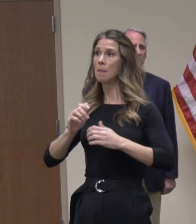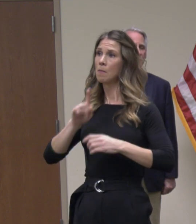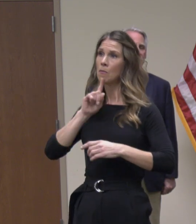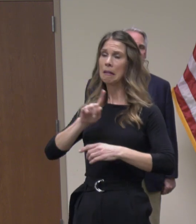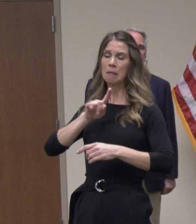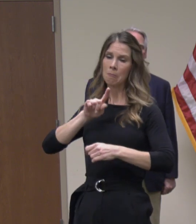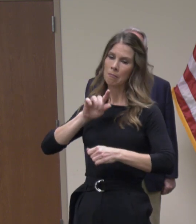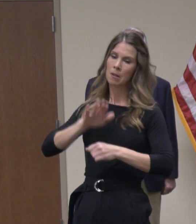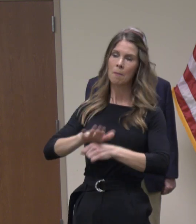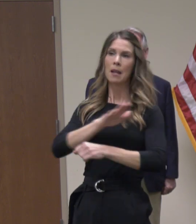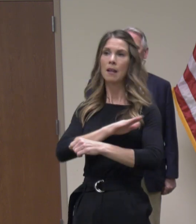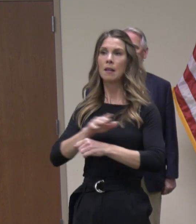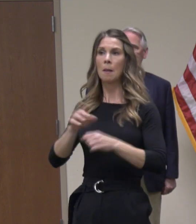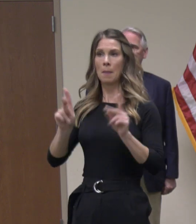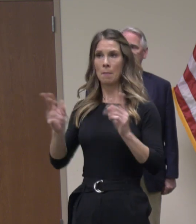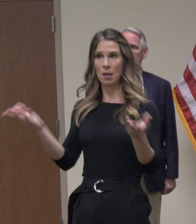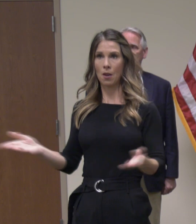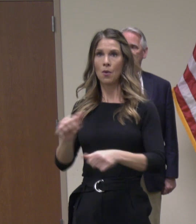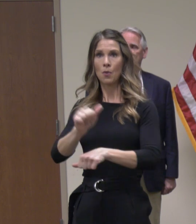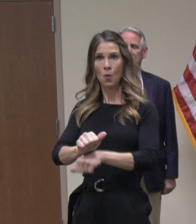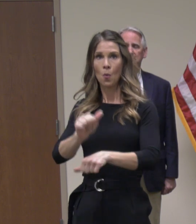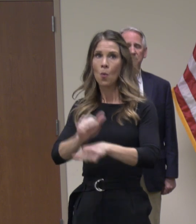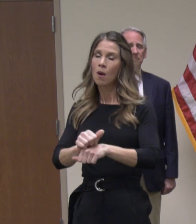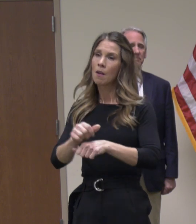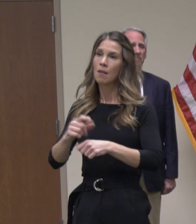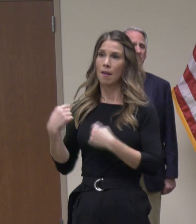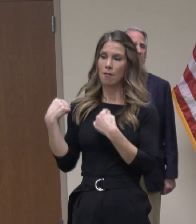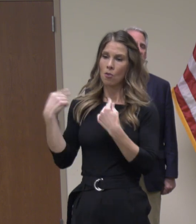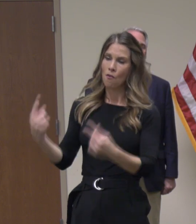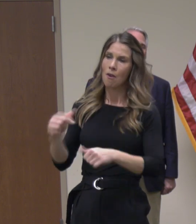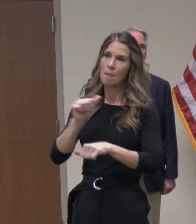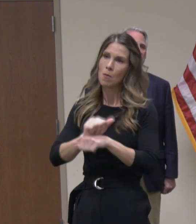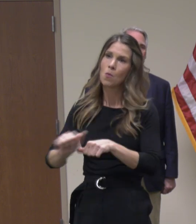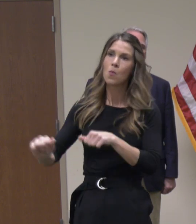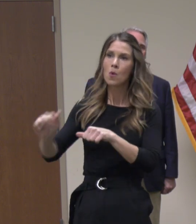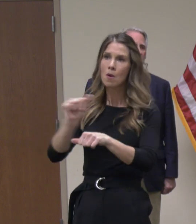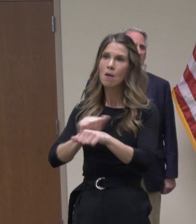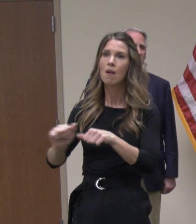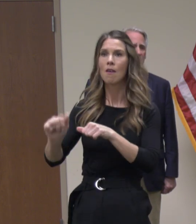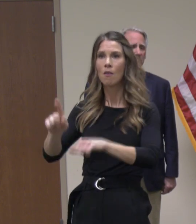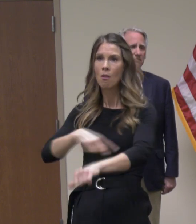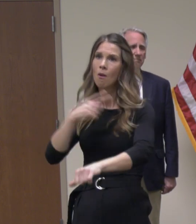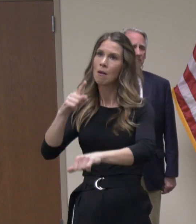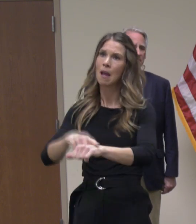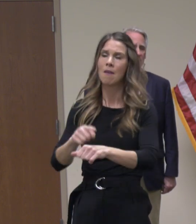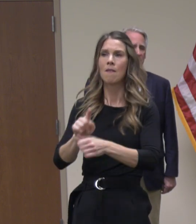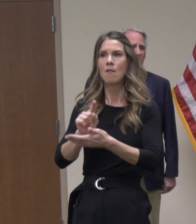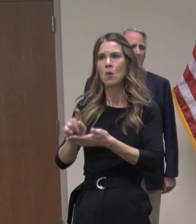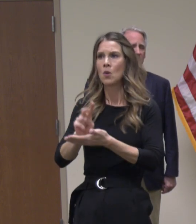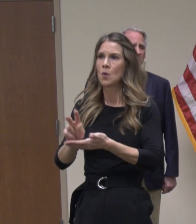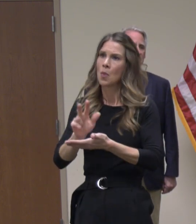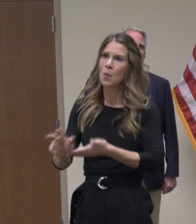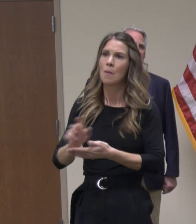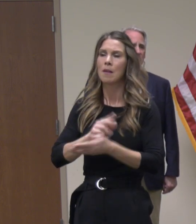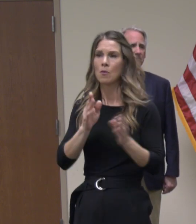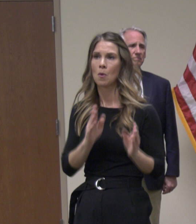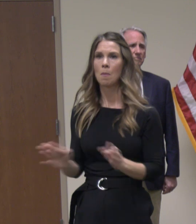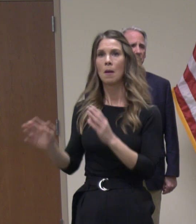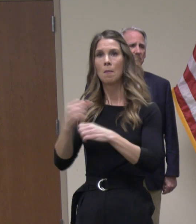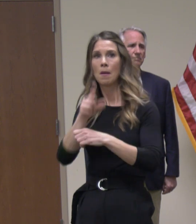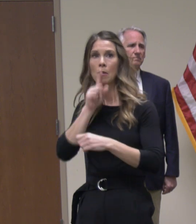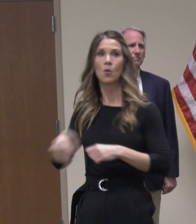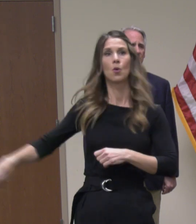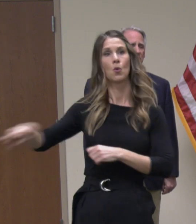servants here at the county who have been working tirelessly, many for some weeks, to be proactive and put plans in place to keep